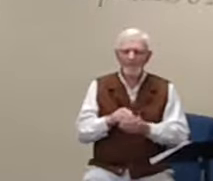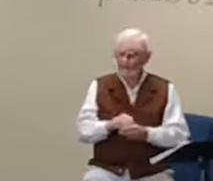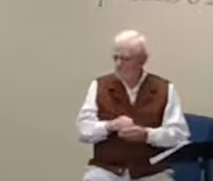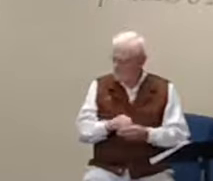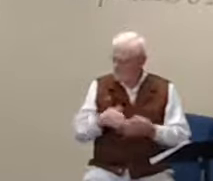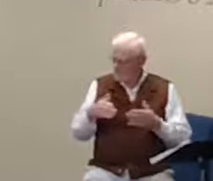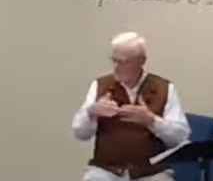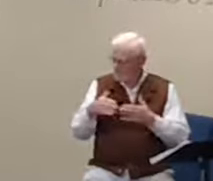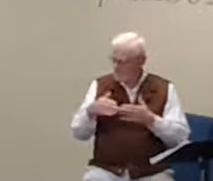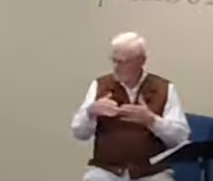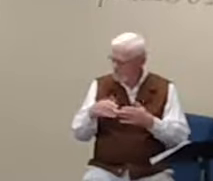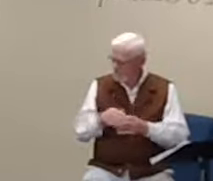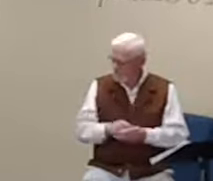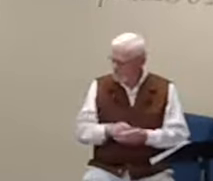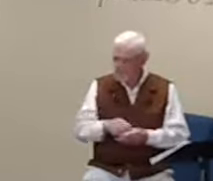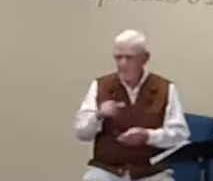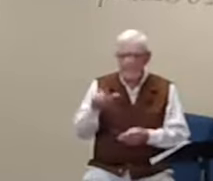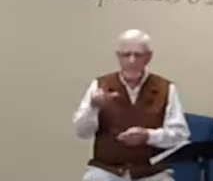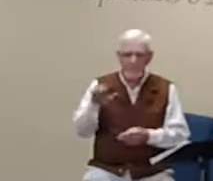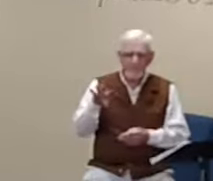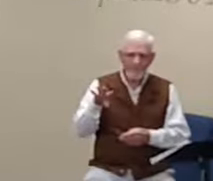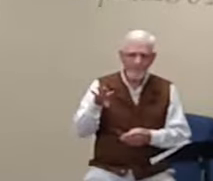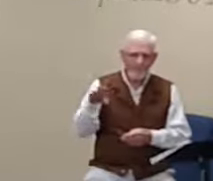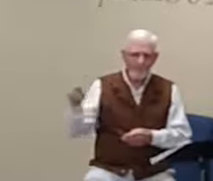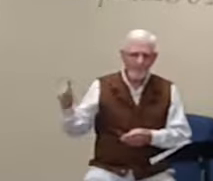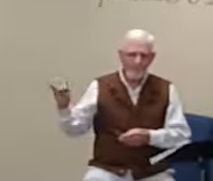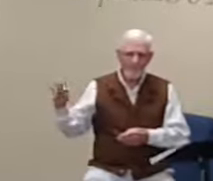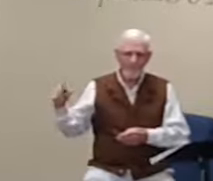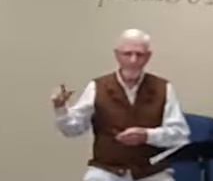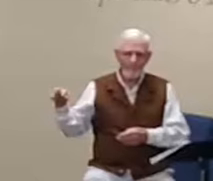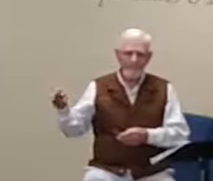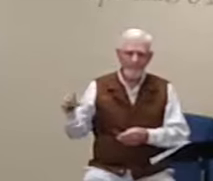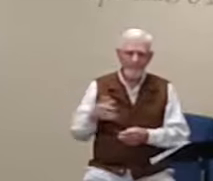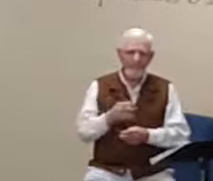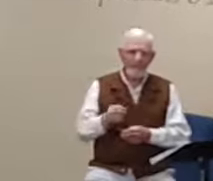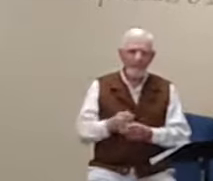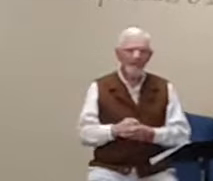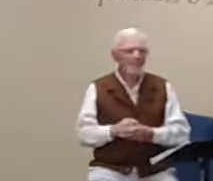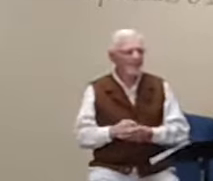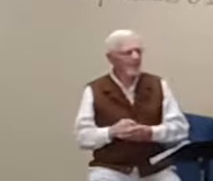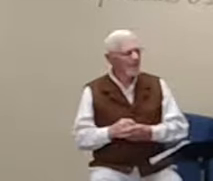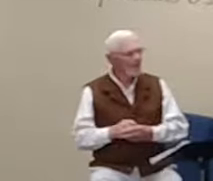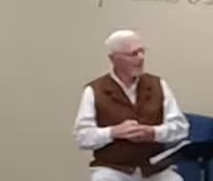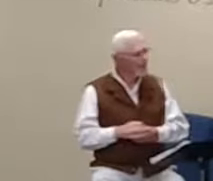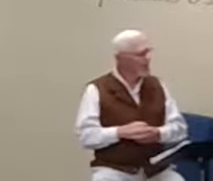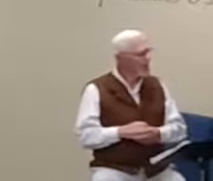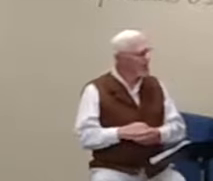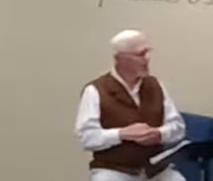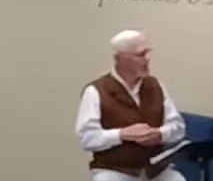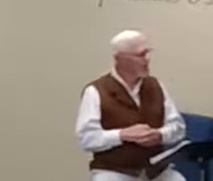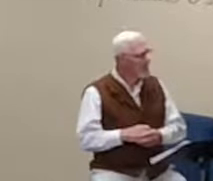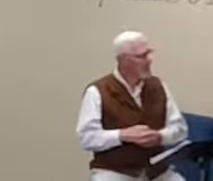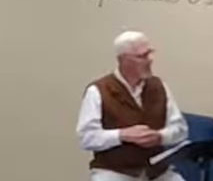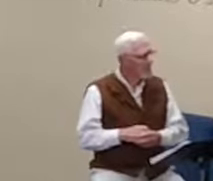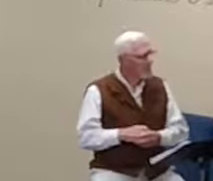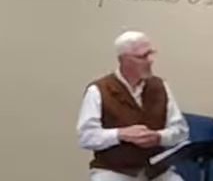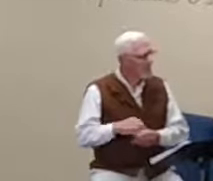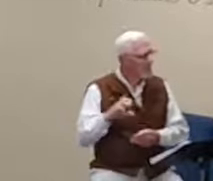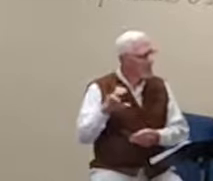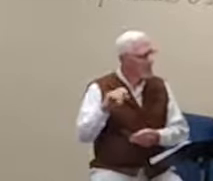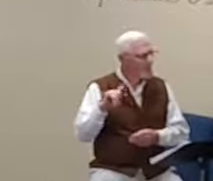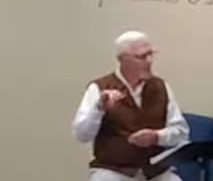the corner of 24th and King, and we park in the City Brew parking